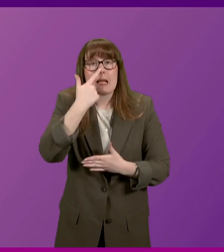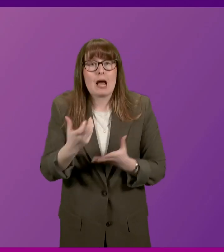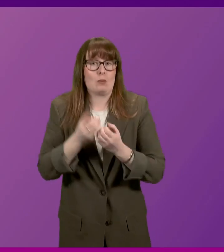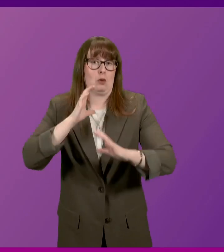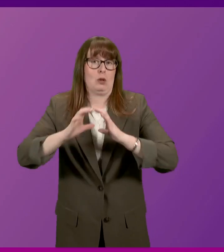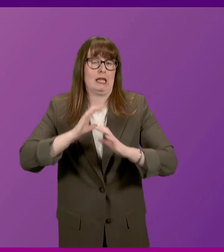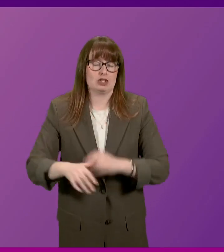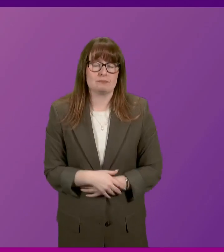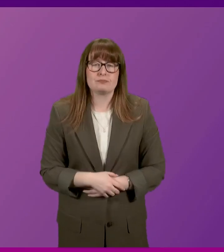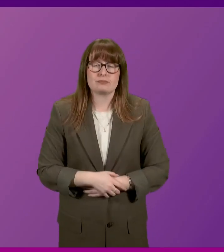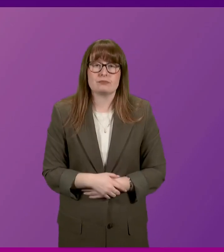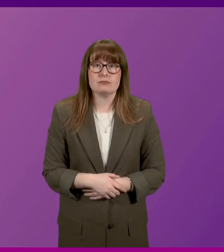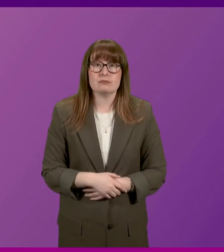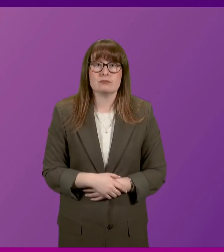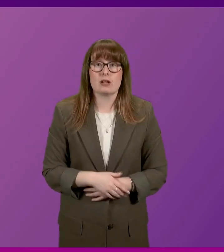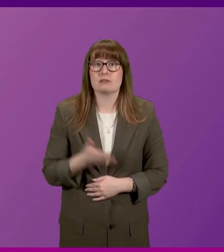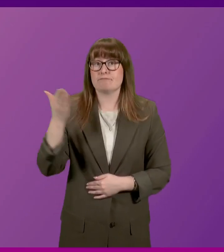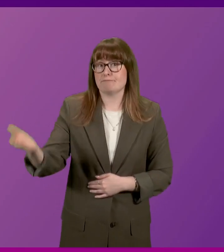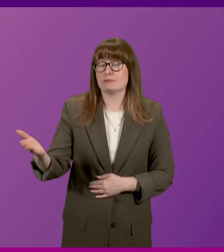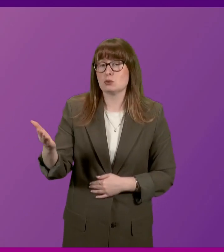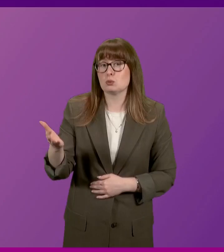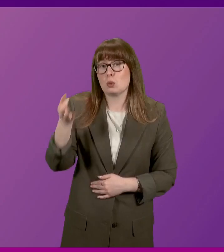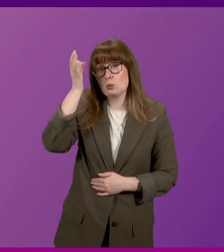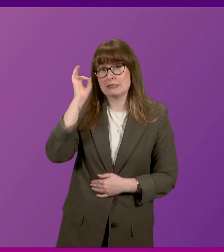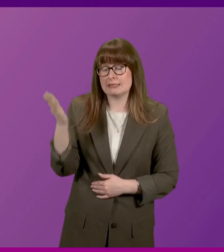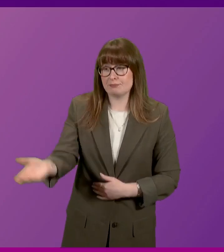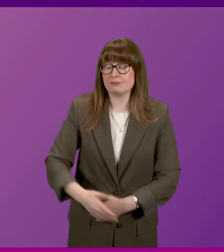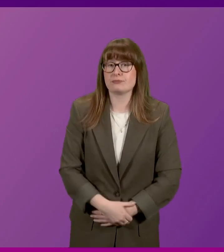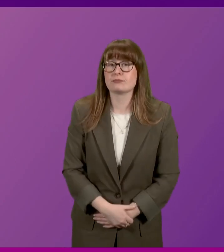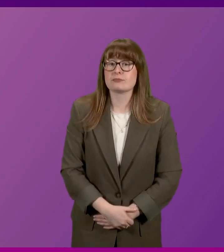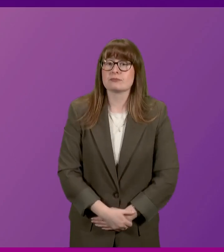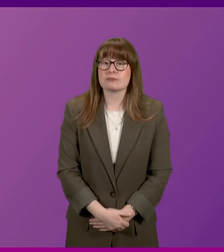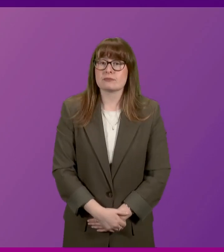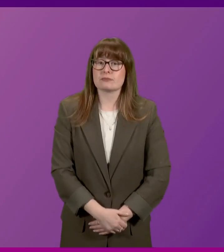communication. And over to Lucy to finish for us.